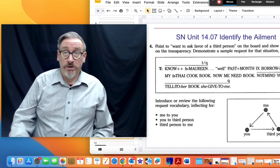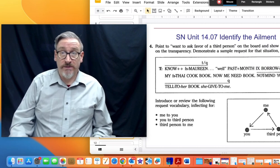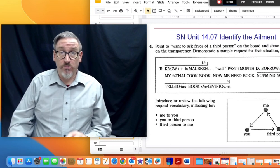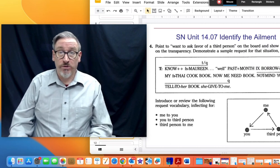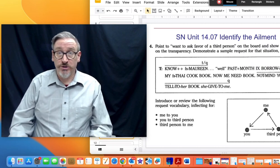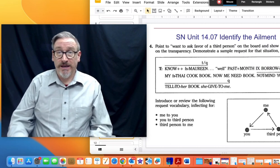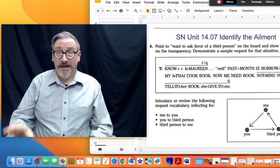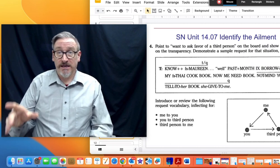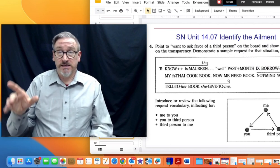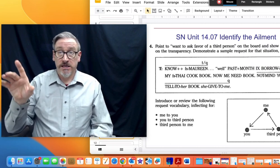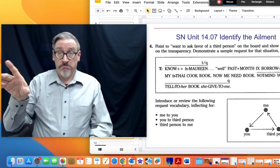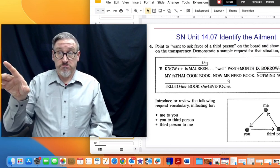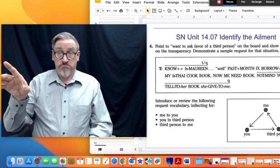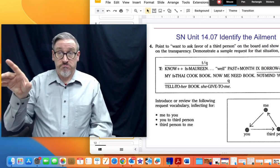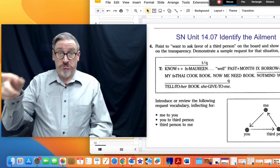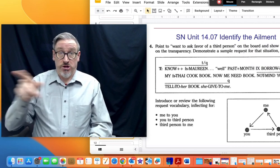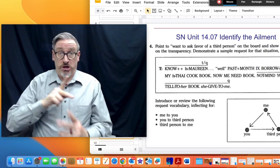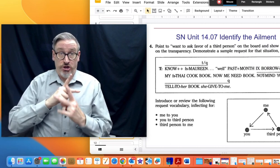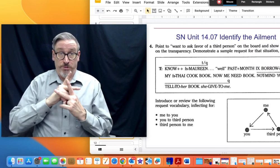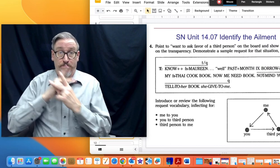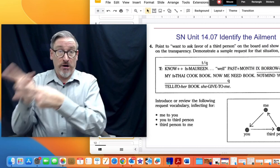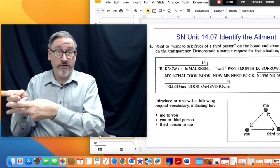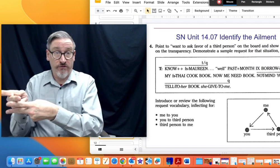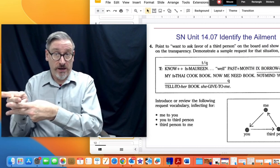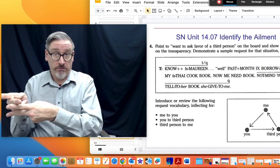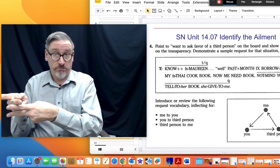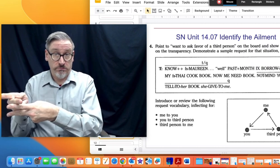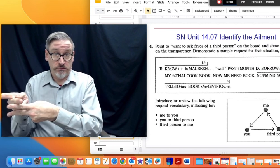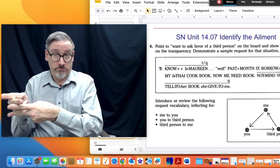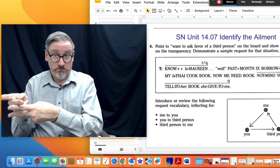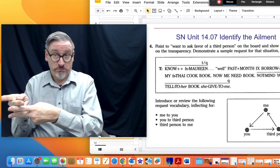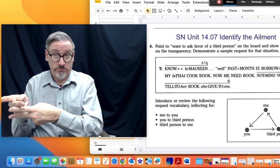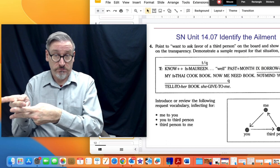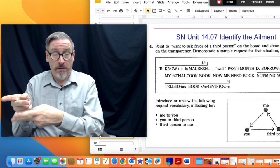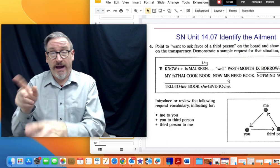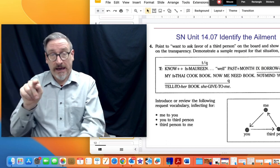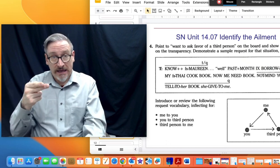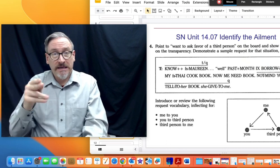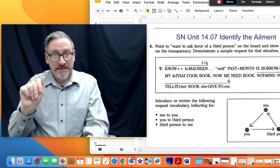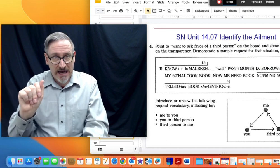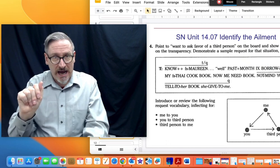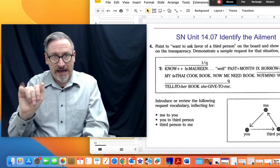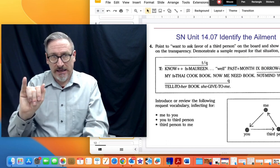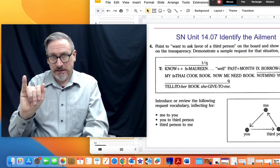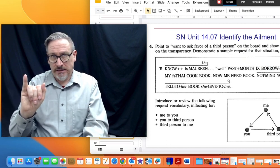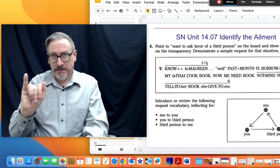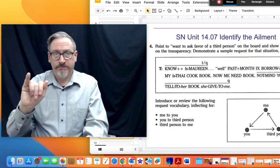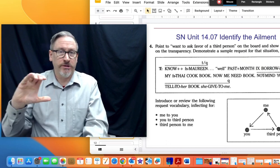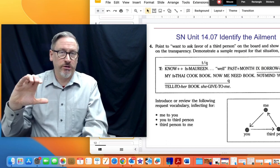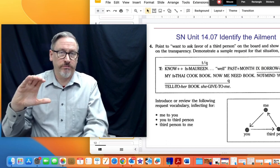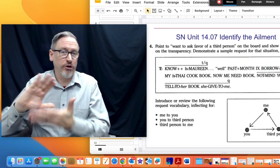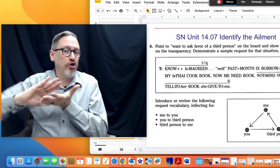So what we're doing is borrowed it from me, my Thai